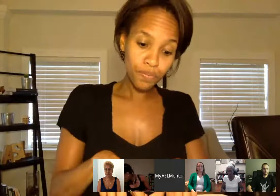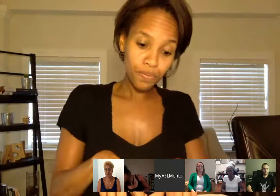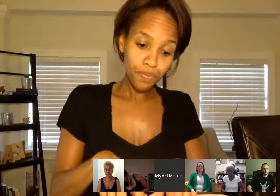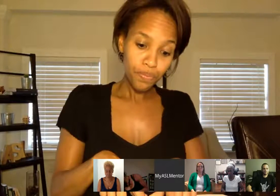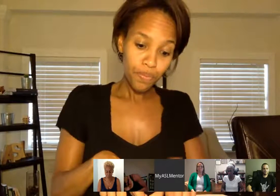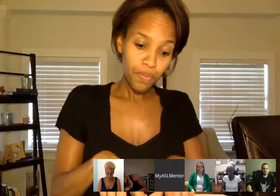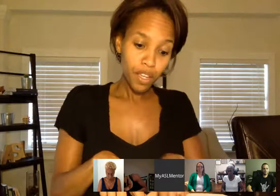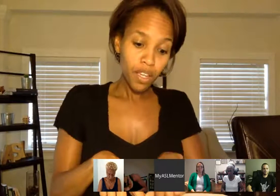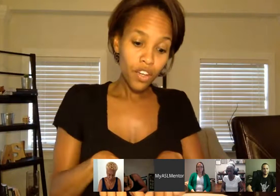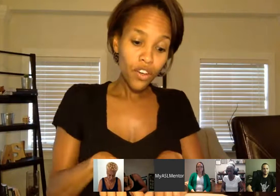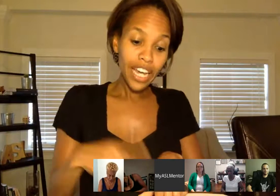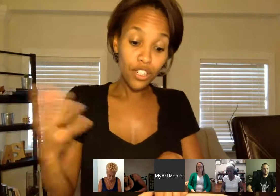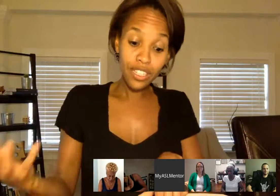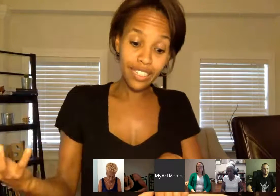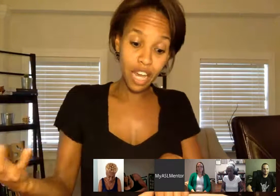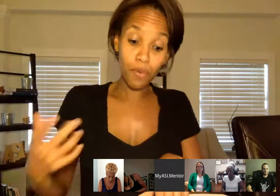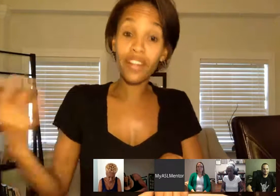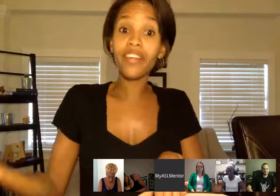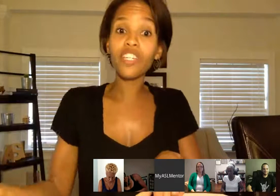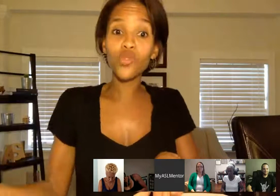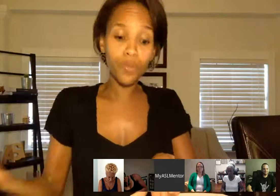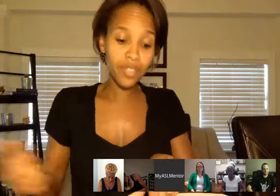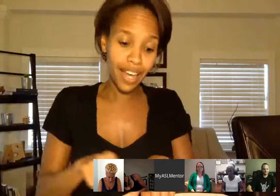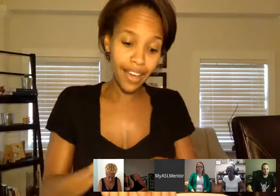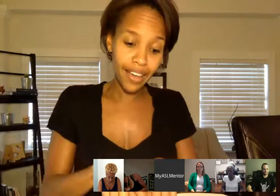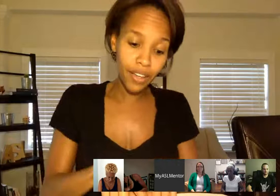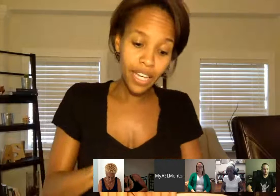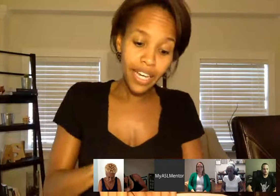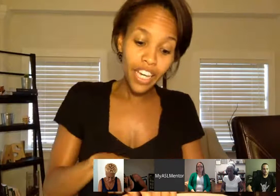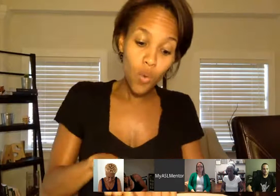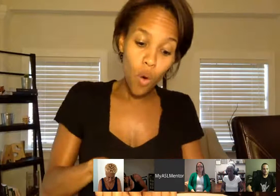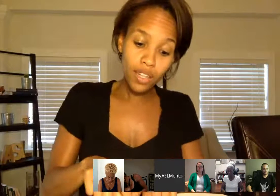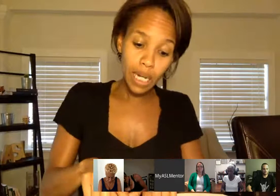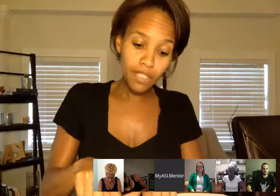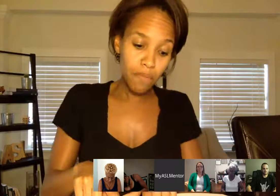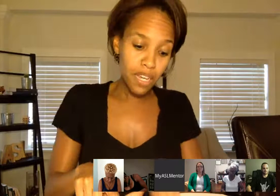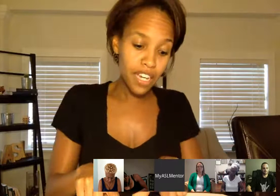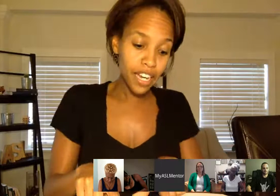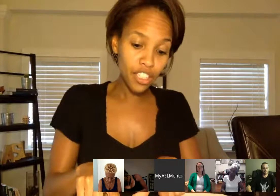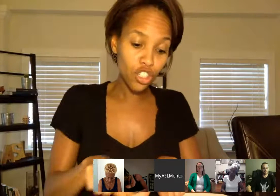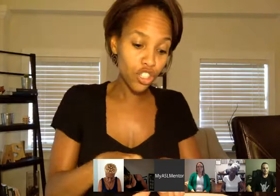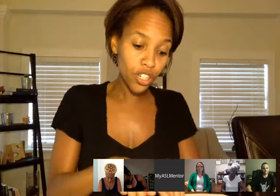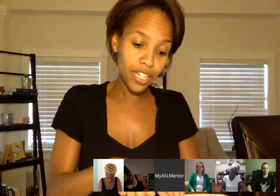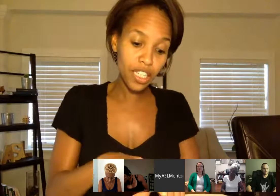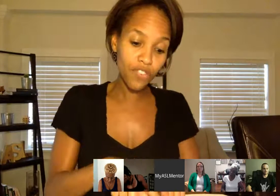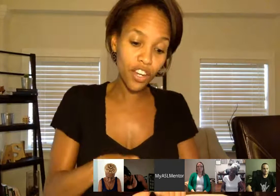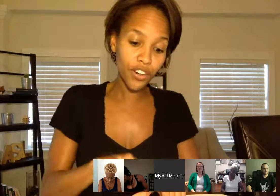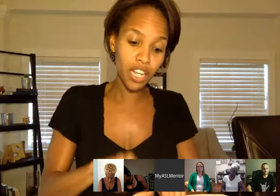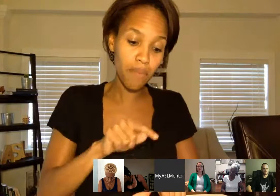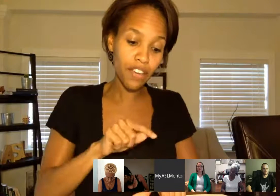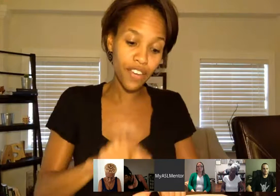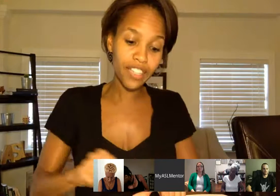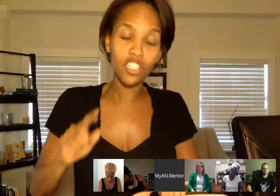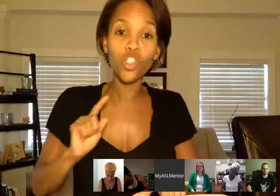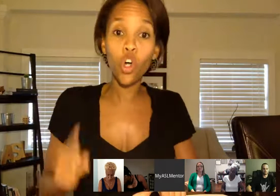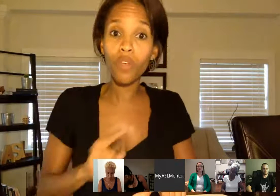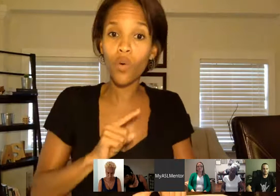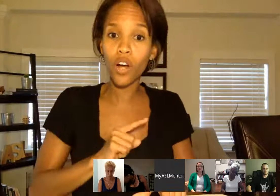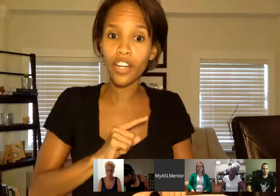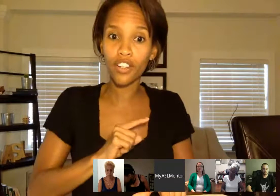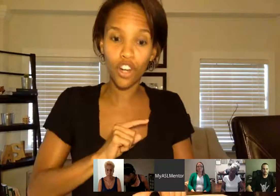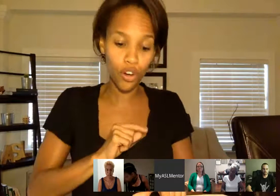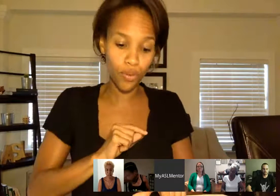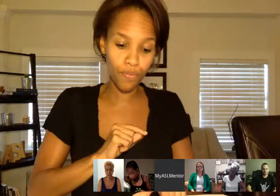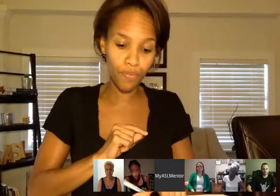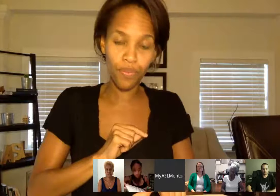So here's an example. In English, we would say, he walked up to me and shook his finger in my face and told me